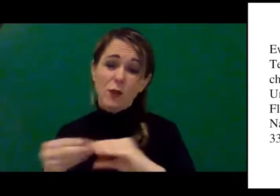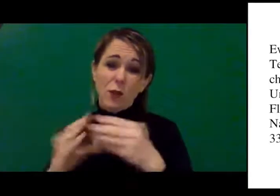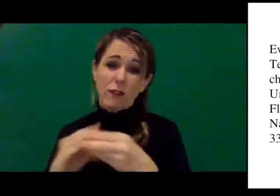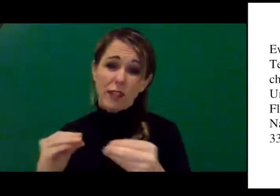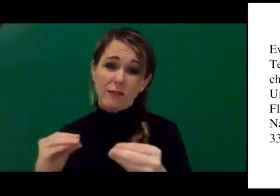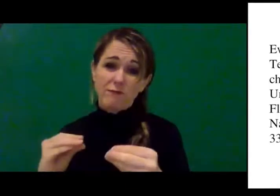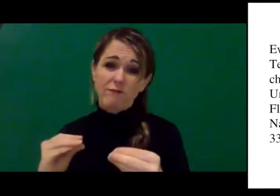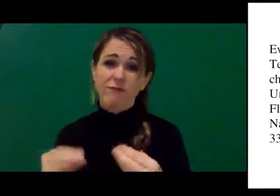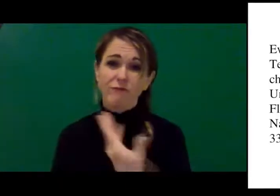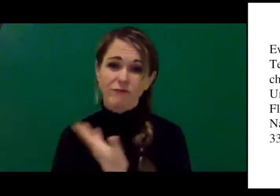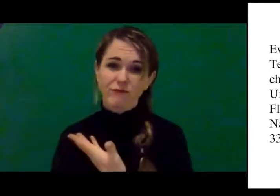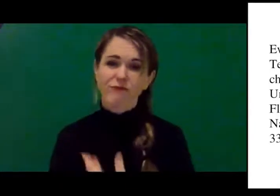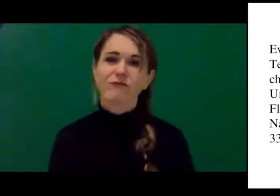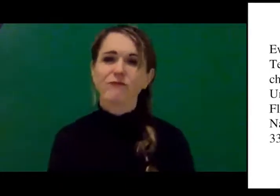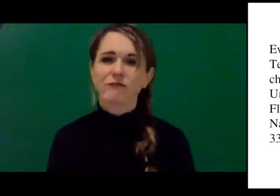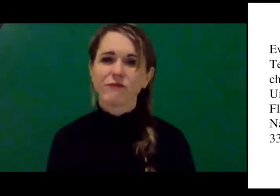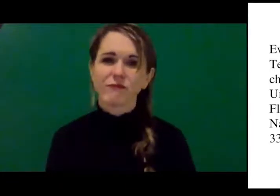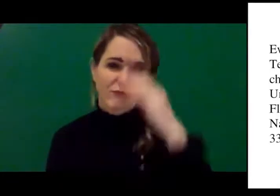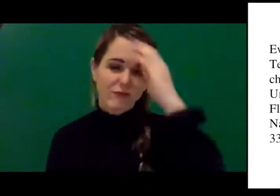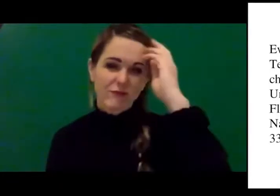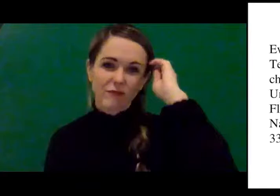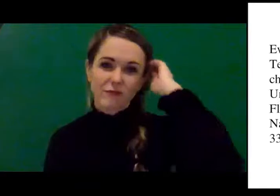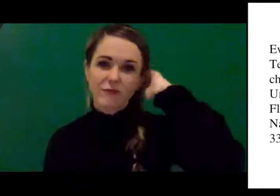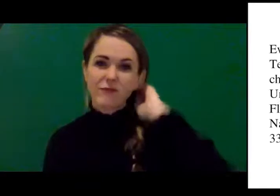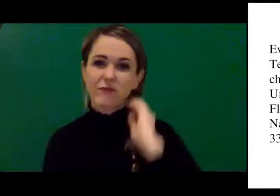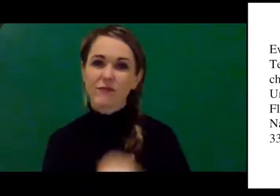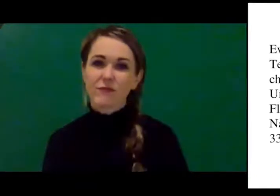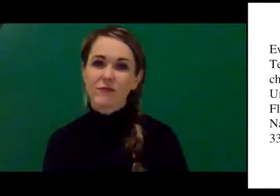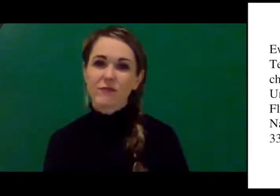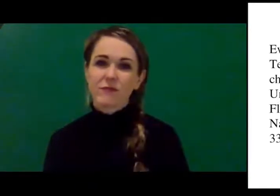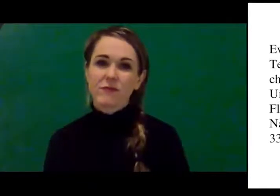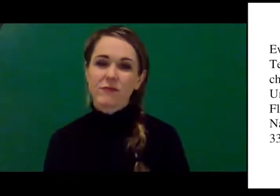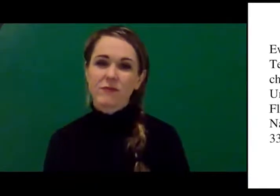the story at hand is important.